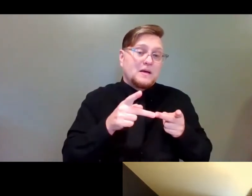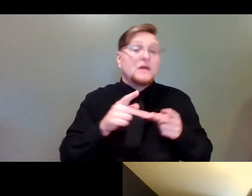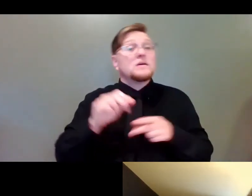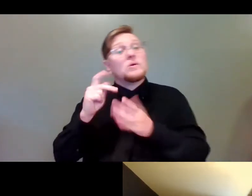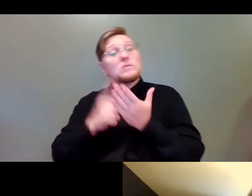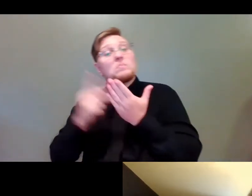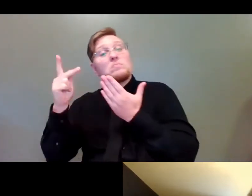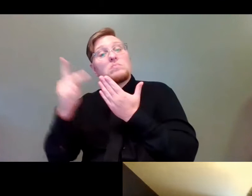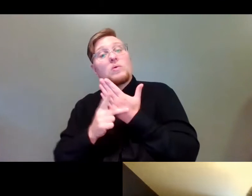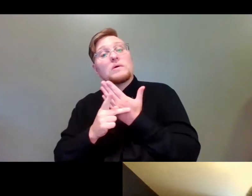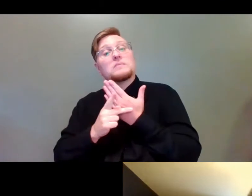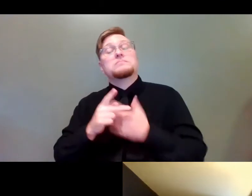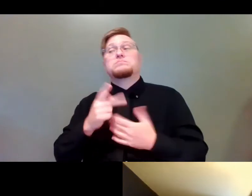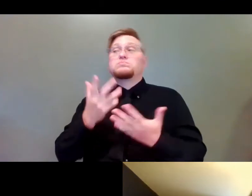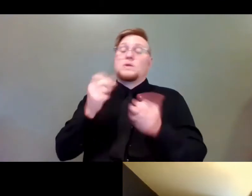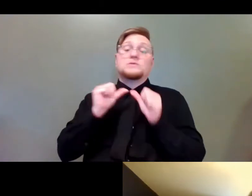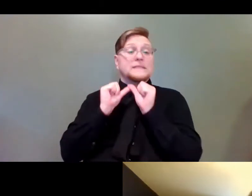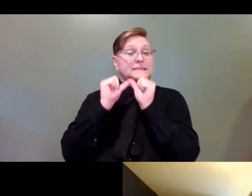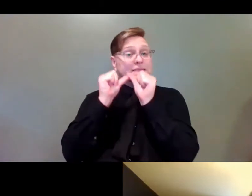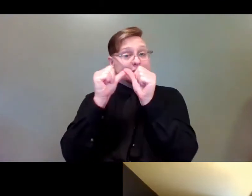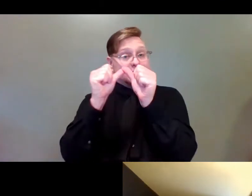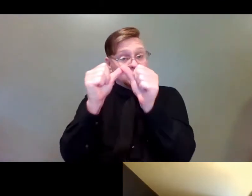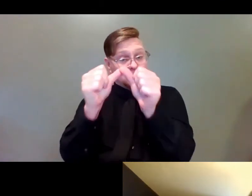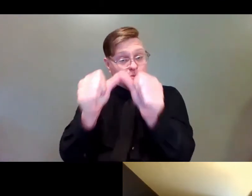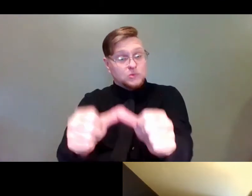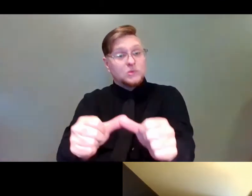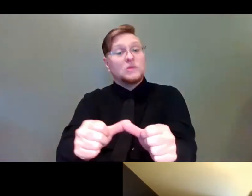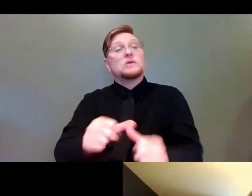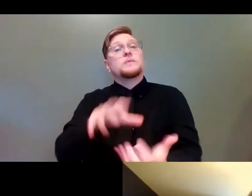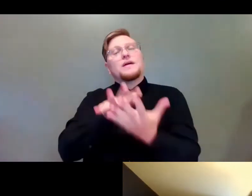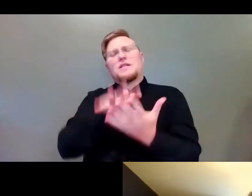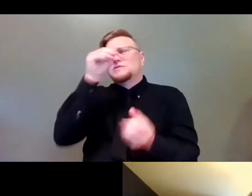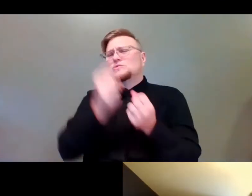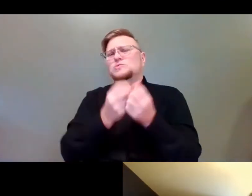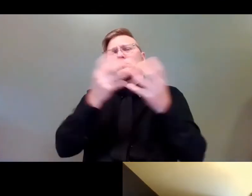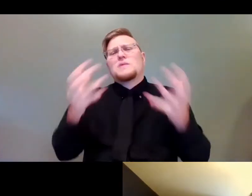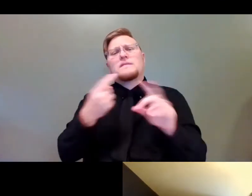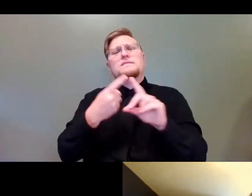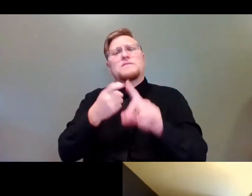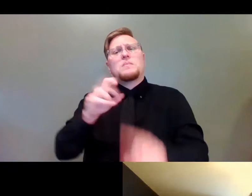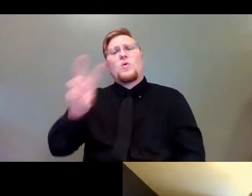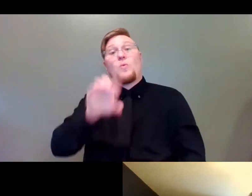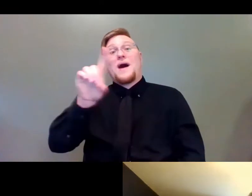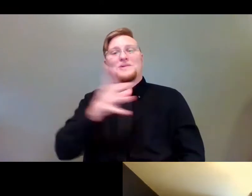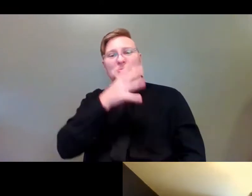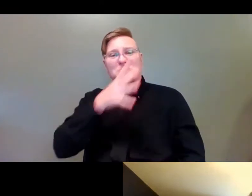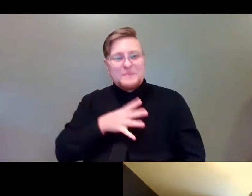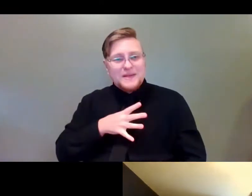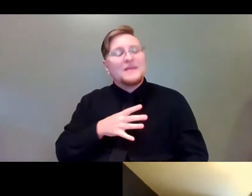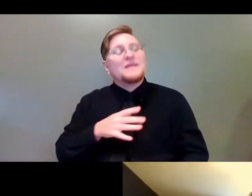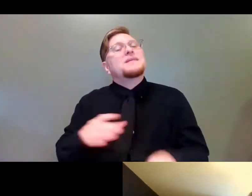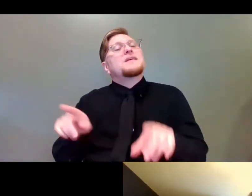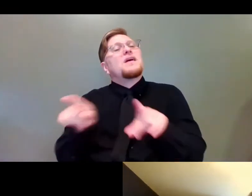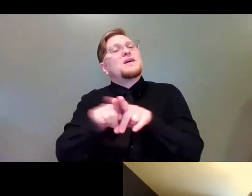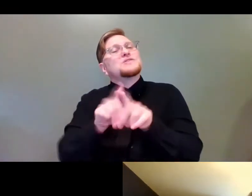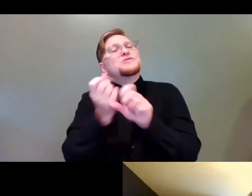that we, you know, we'd like to continue, and we always learn so much from all our WILD women. And it also creates